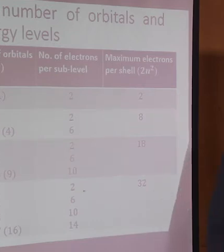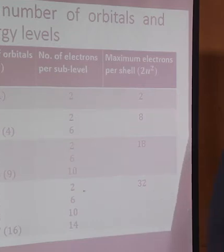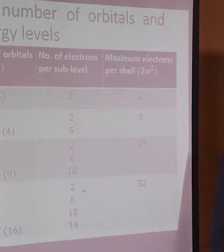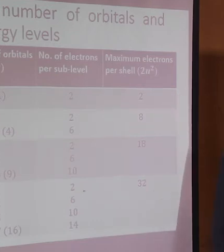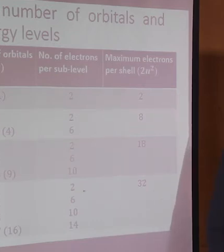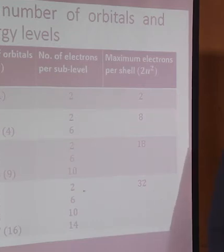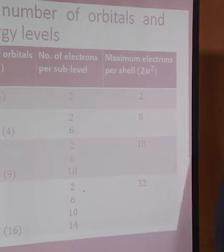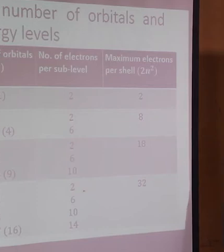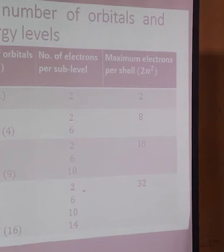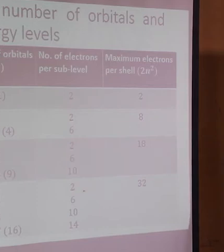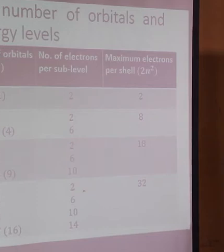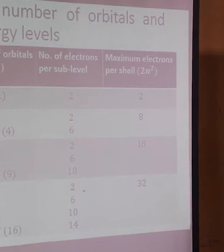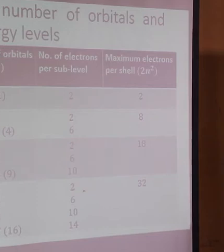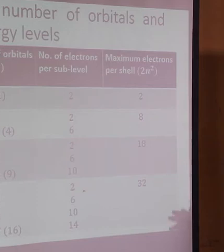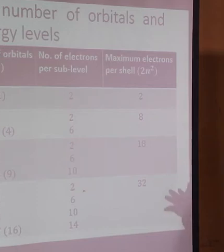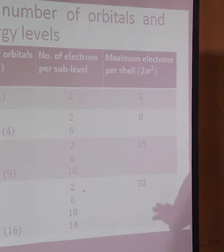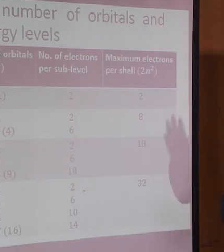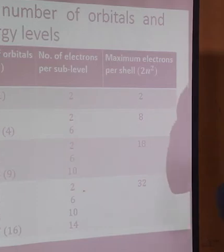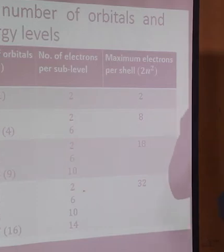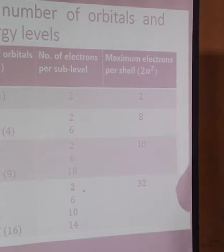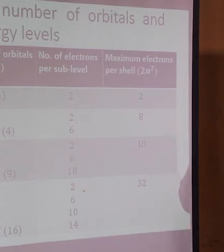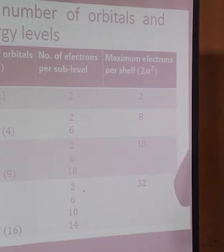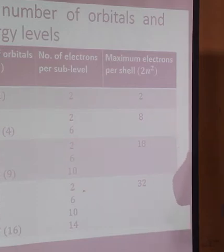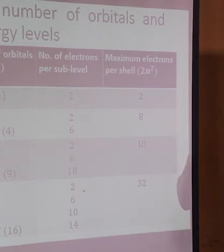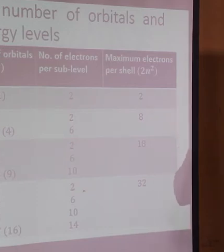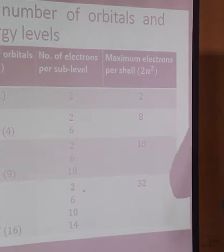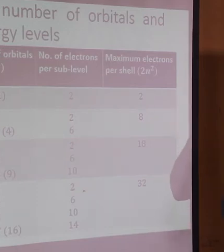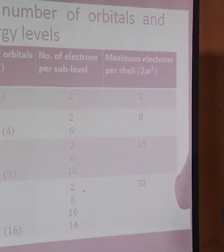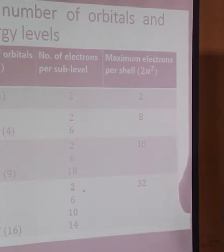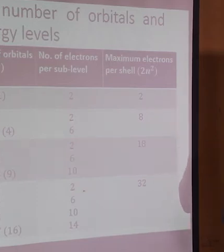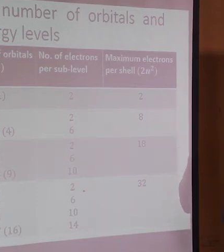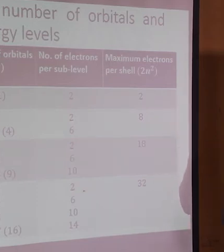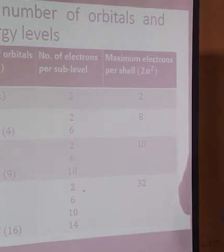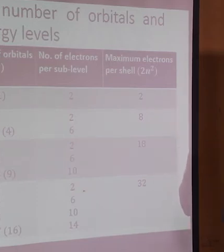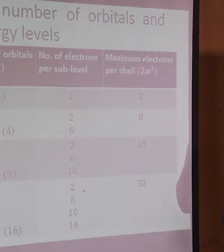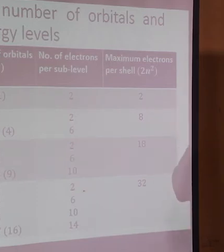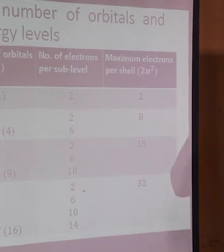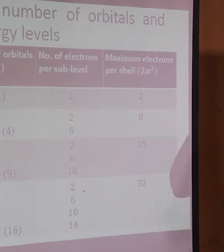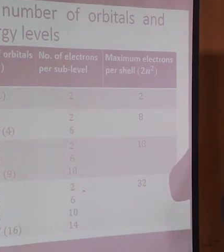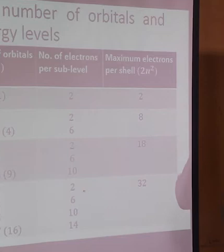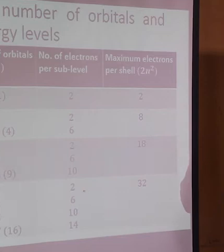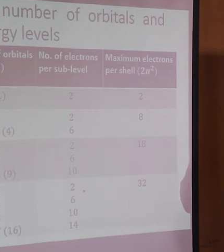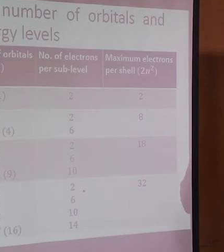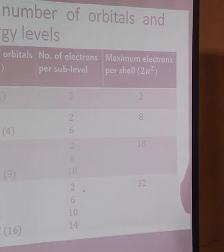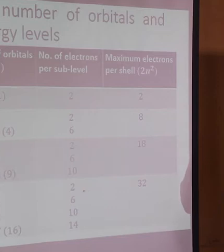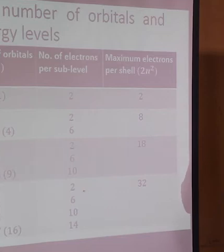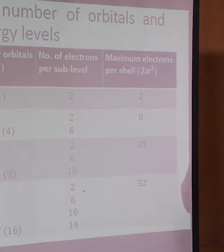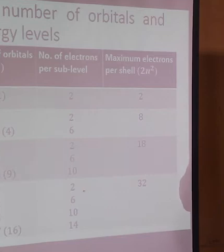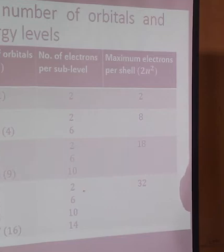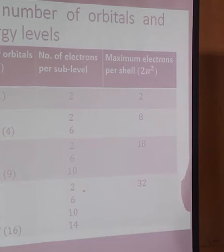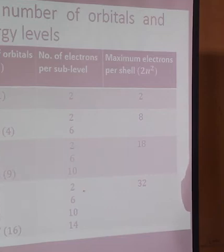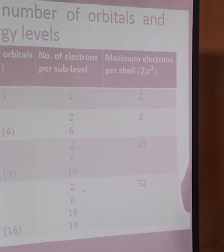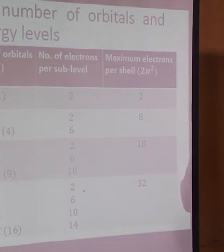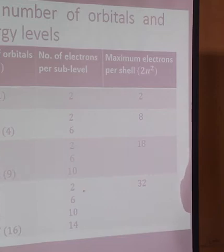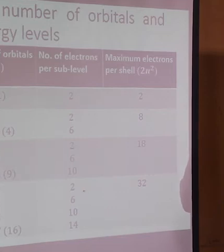also have the total number of electrons per sub-level. Per sub-level means per room. What is the maximum number